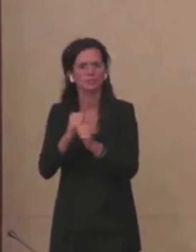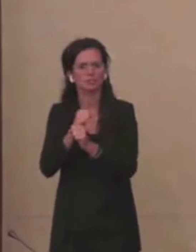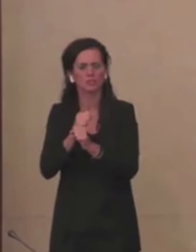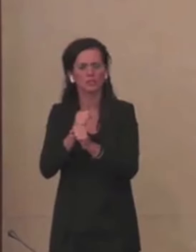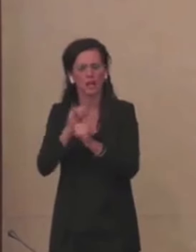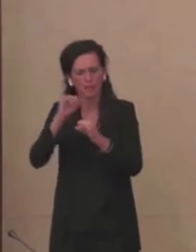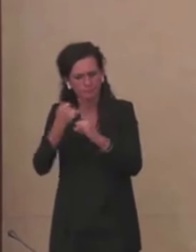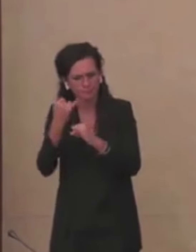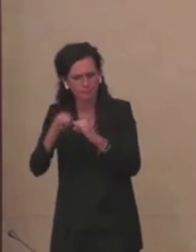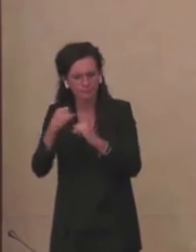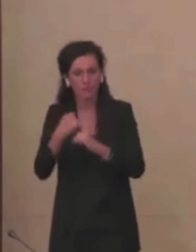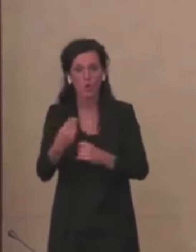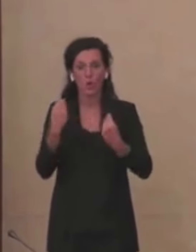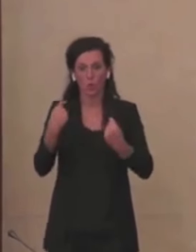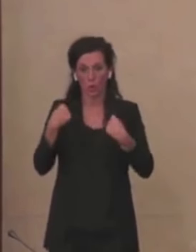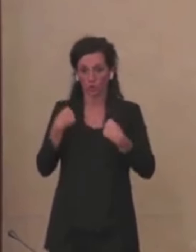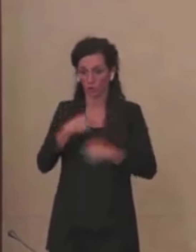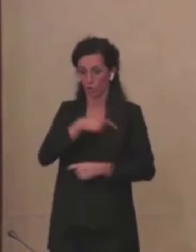attack cancer.